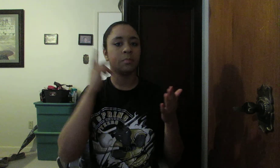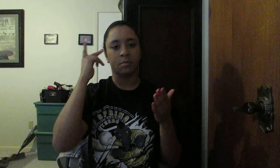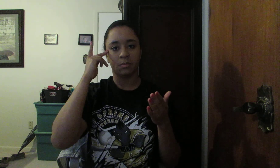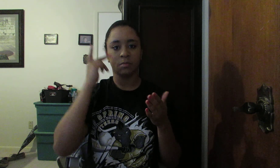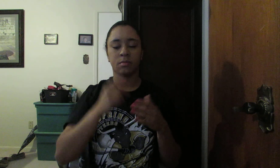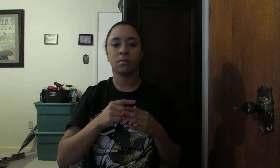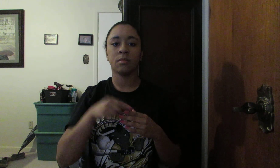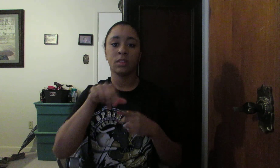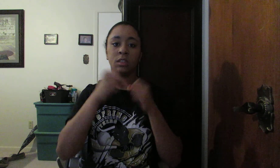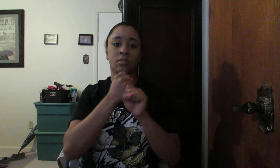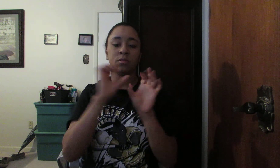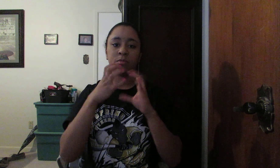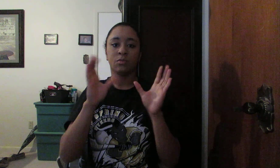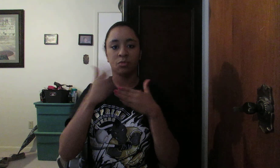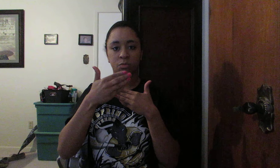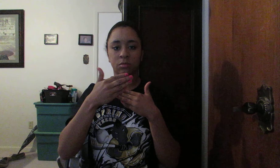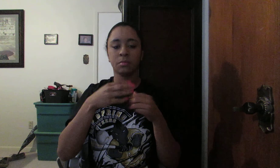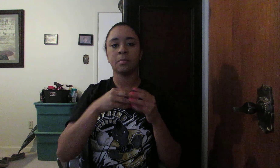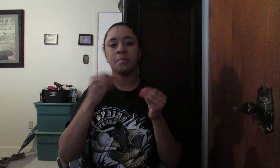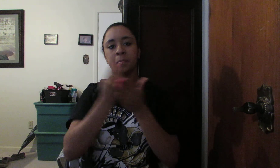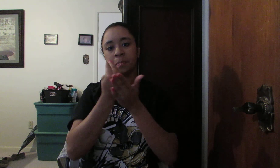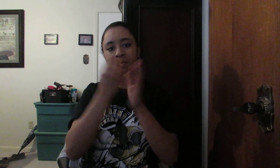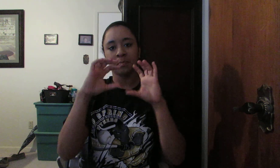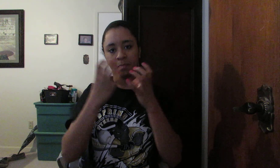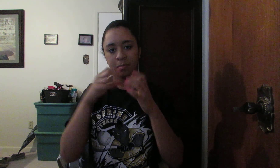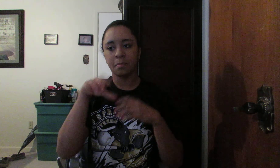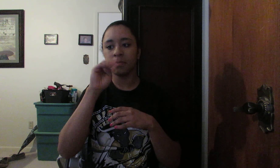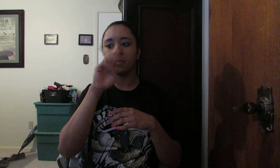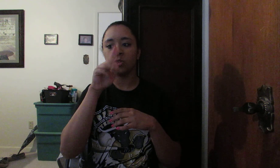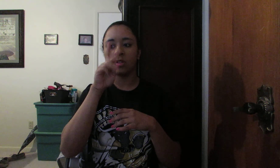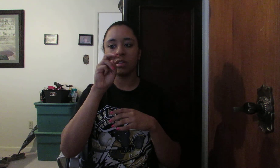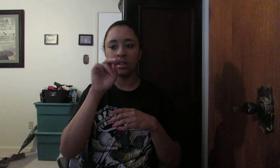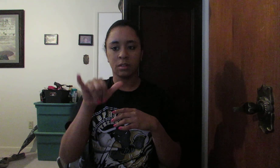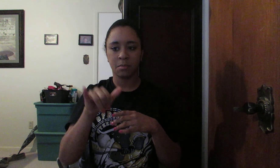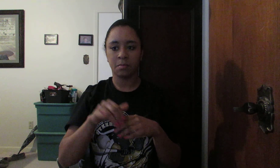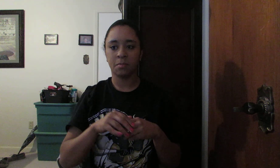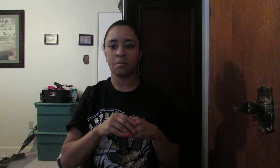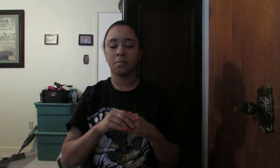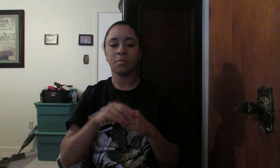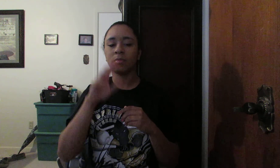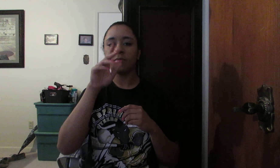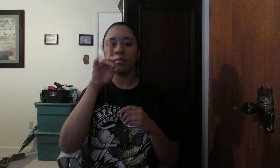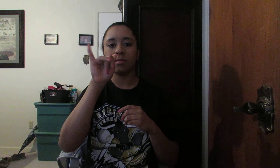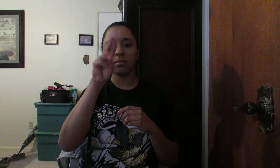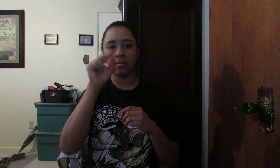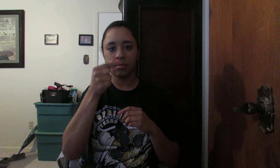for this year's classroom in my math class. This is Mr. King. So I need to kind of discuss what a